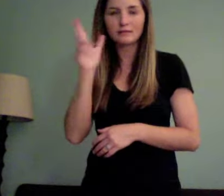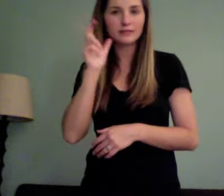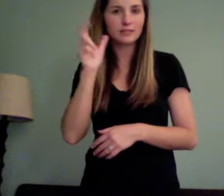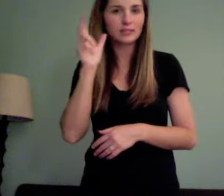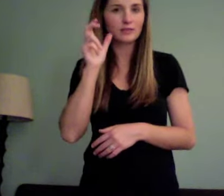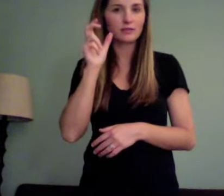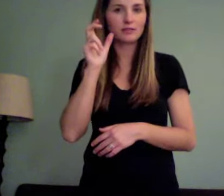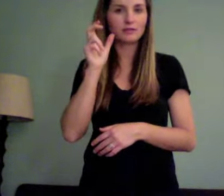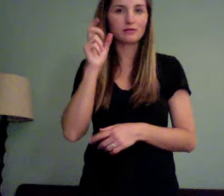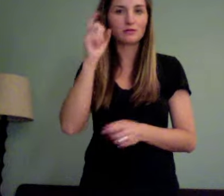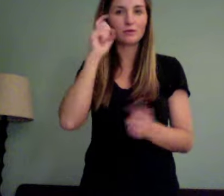failure.